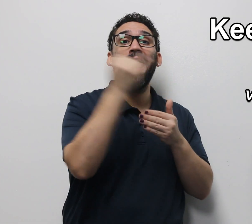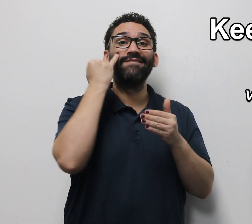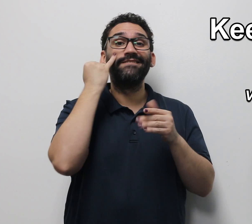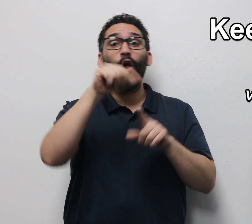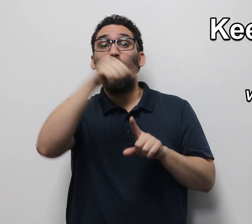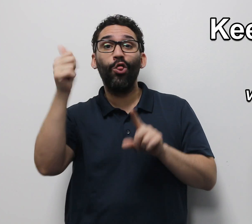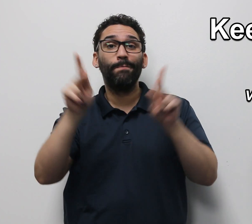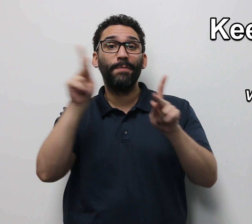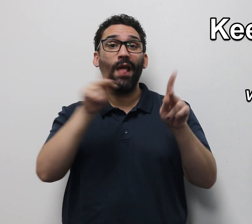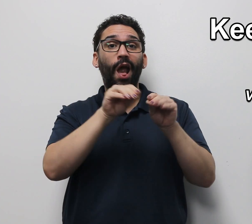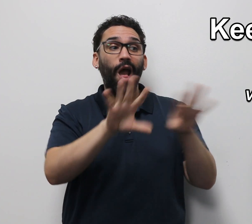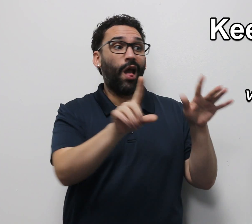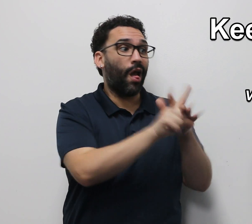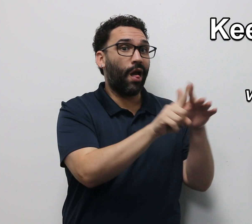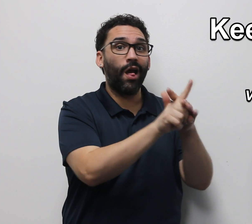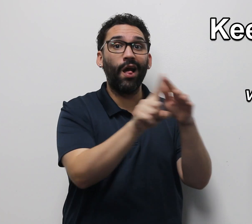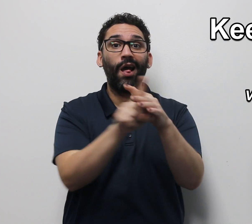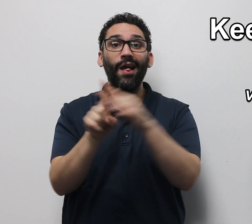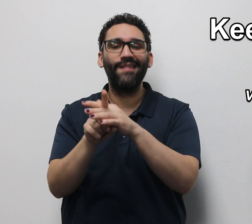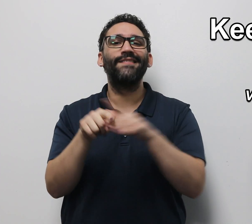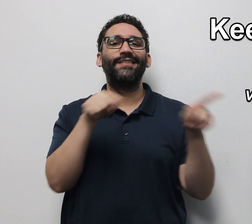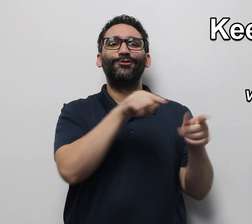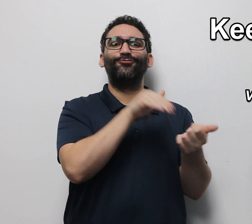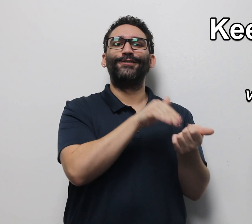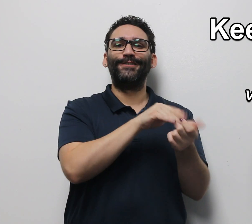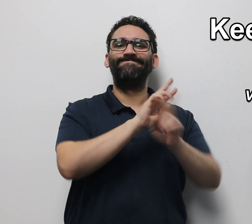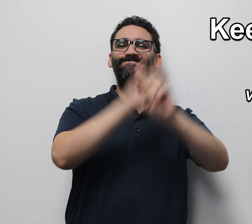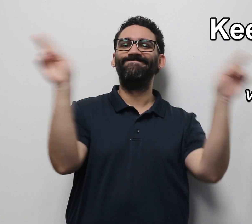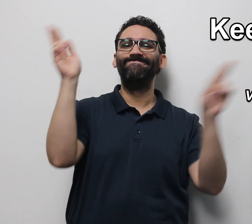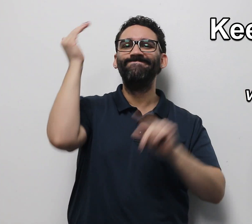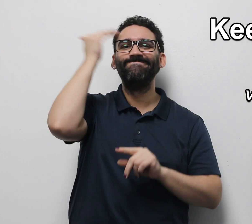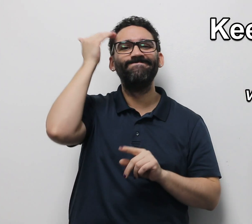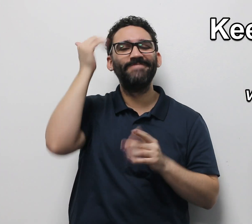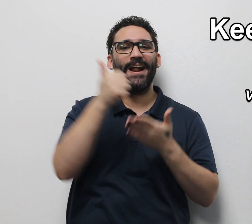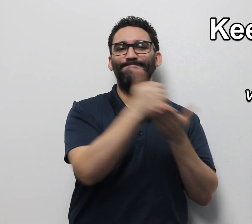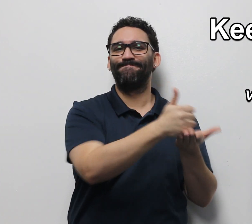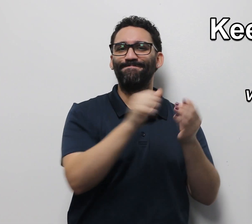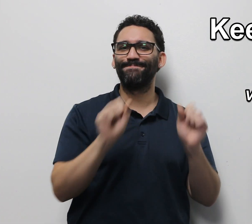illness, the doctors and the researchers already know what to do and are able to help.